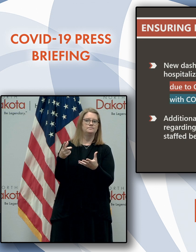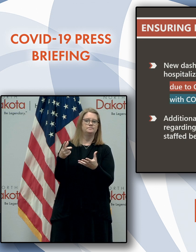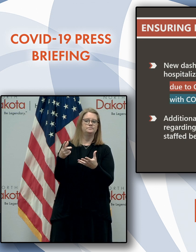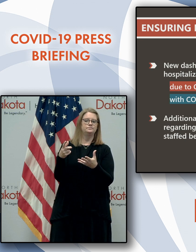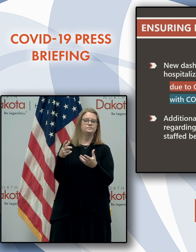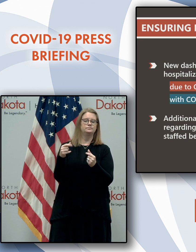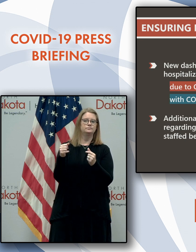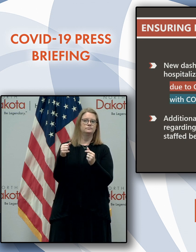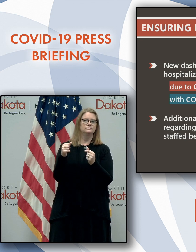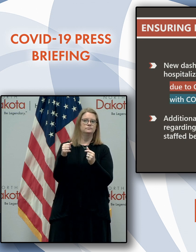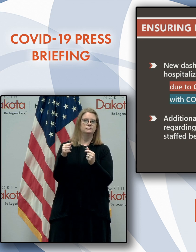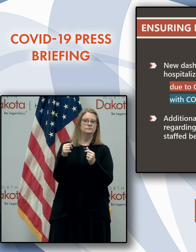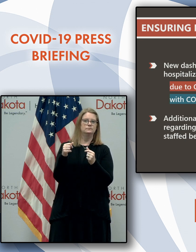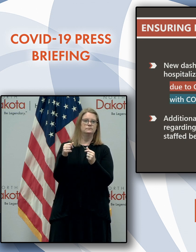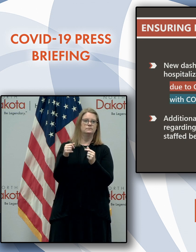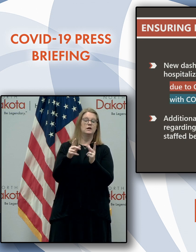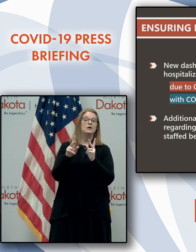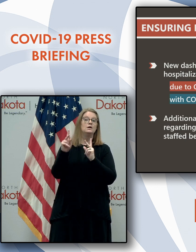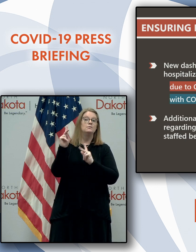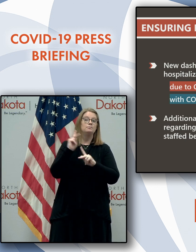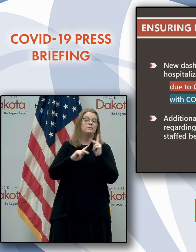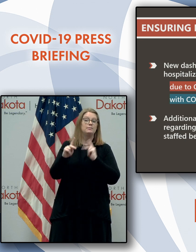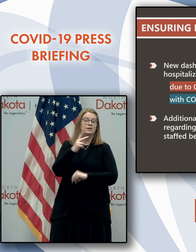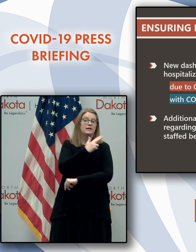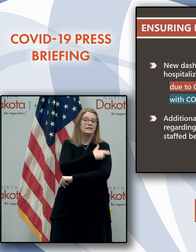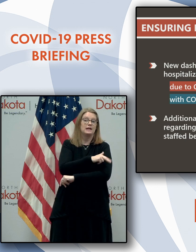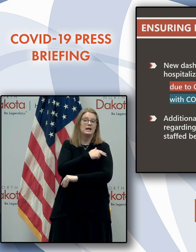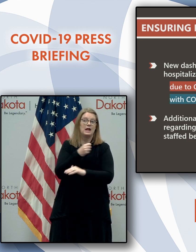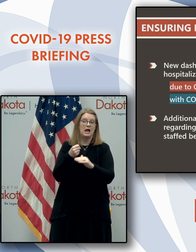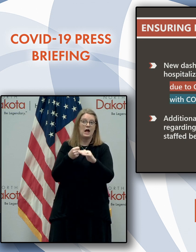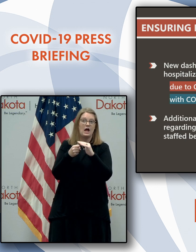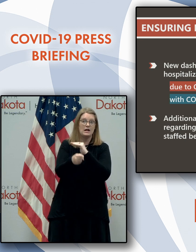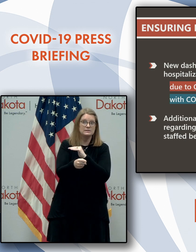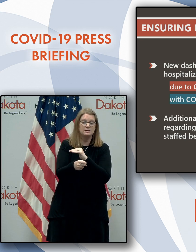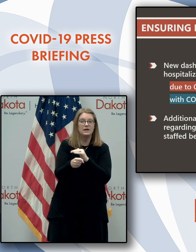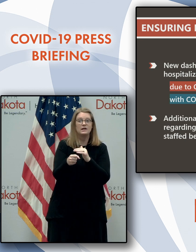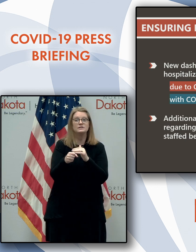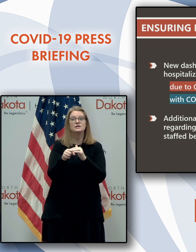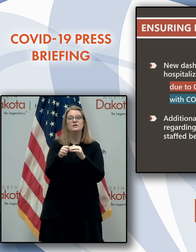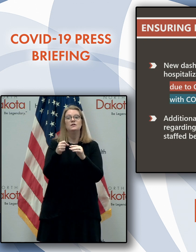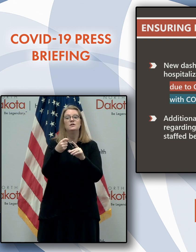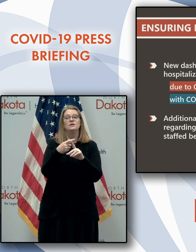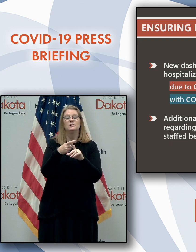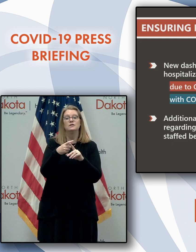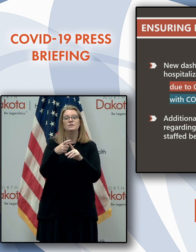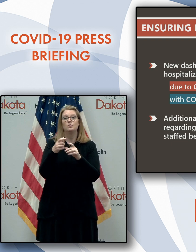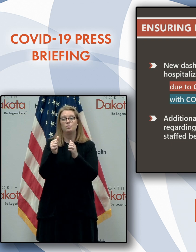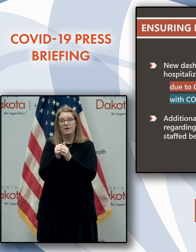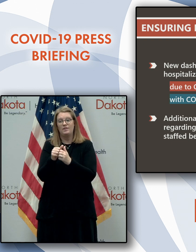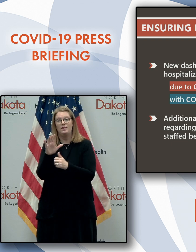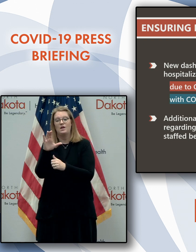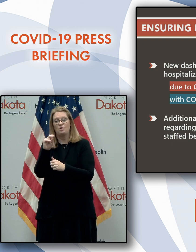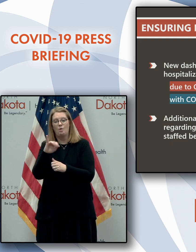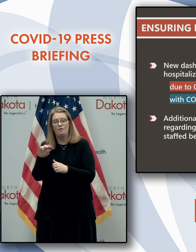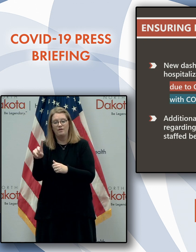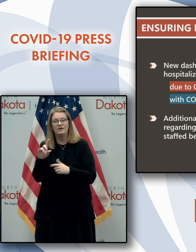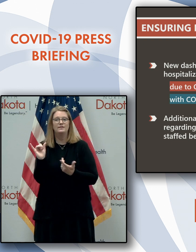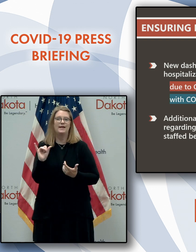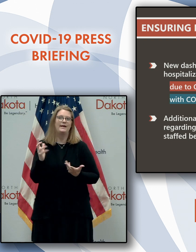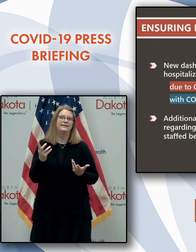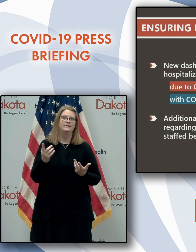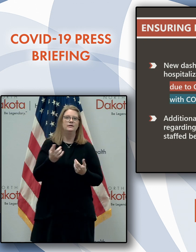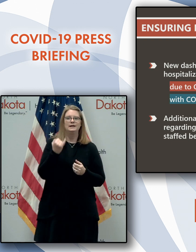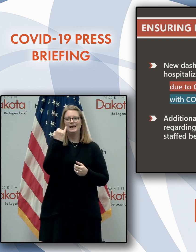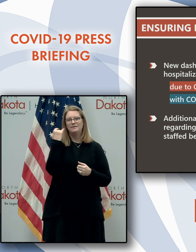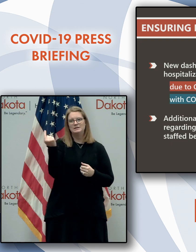to be people who are hospitalized not due to COVID, but who are hospitalized with COVID. There are many examples of how this might occur. Say